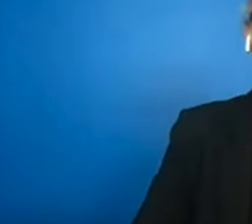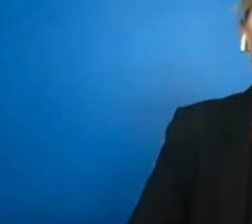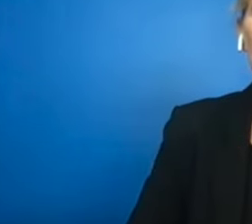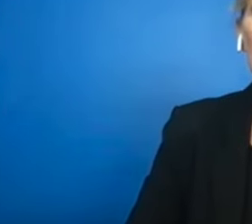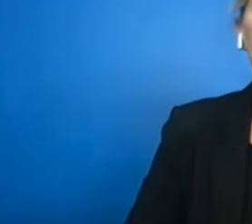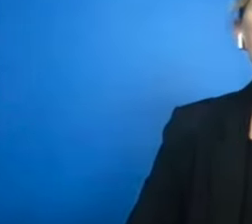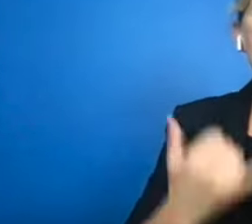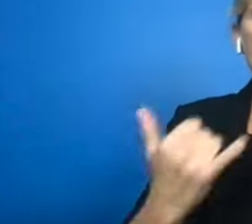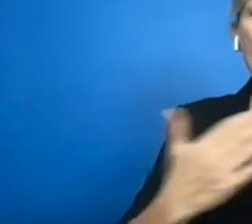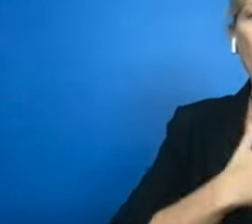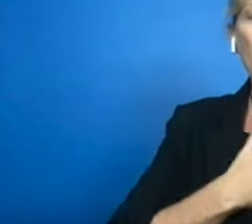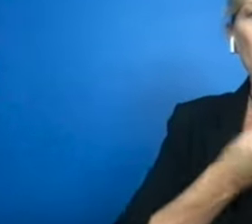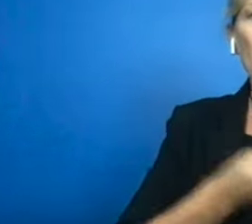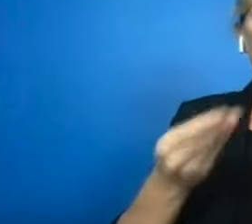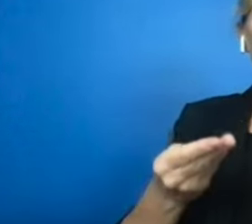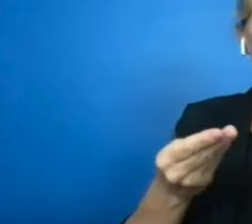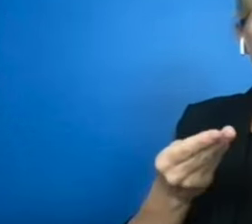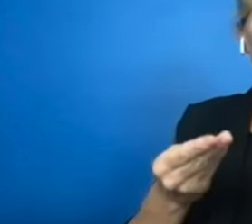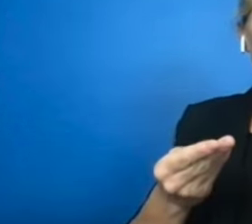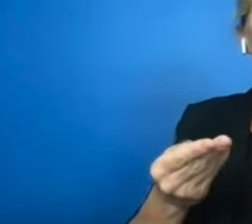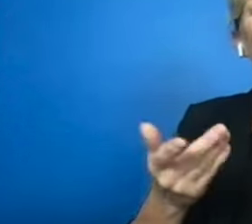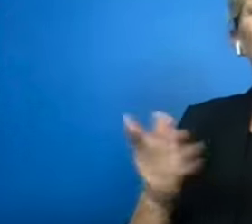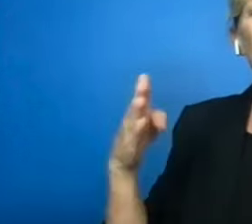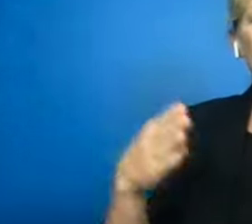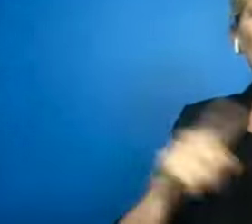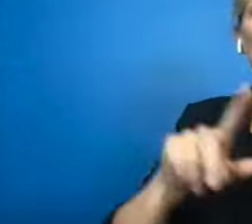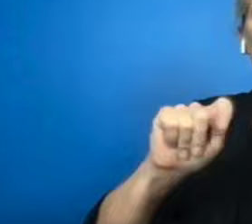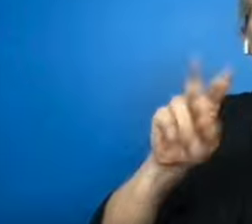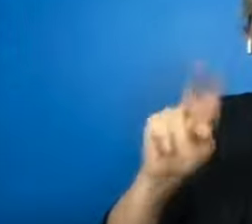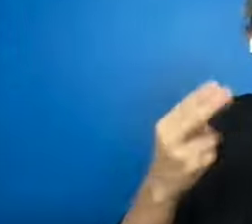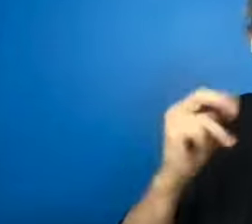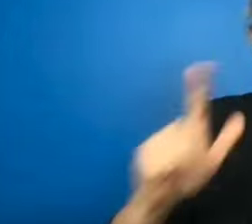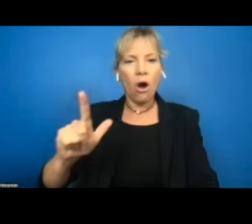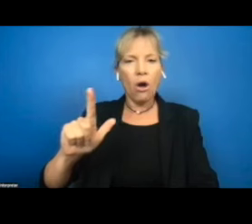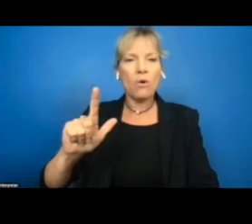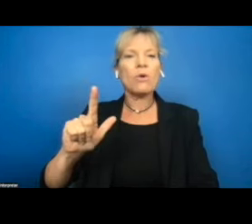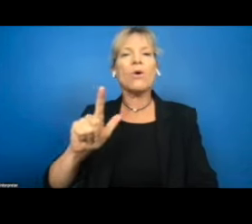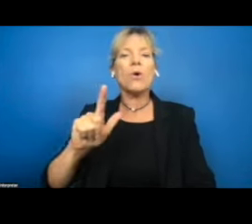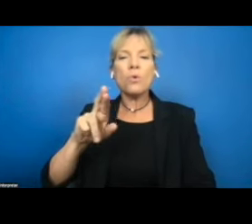Mm-hmm. Now we are pleased to pass the floor to your town hall weaver, Renee Kim.